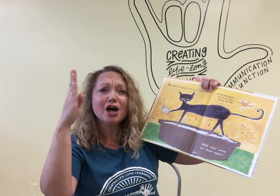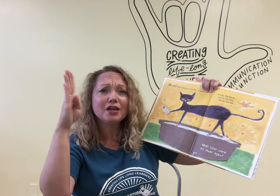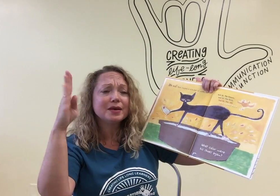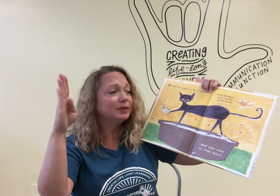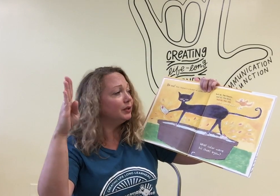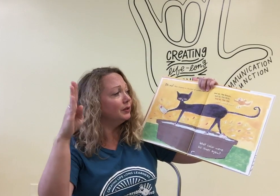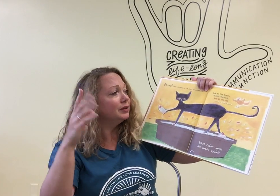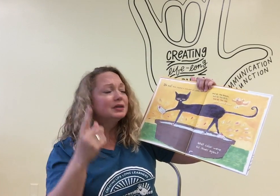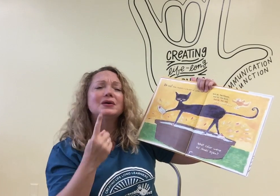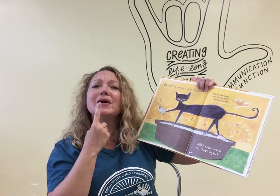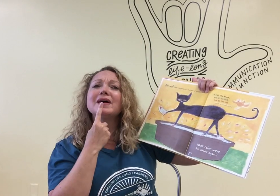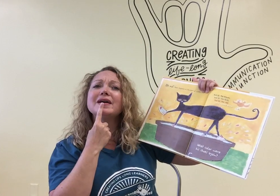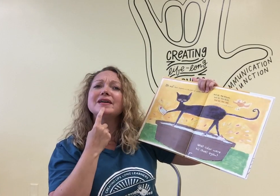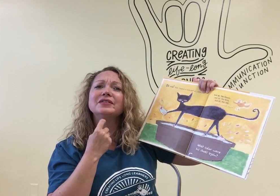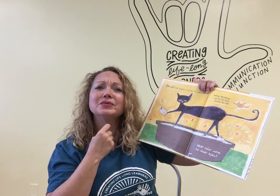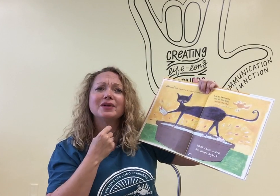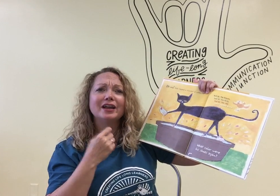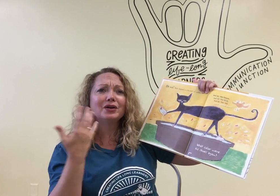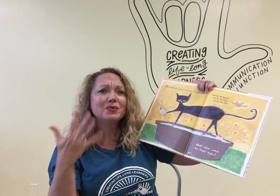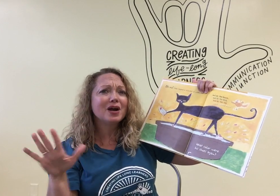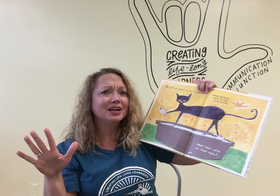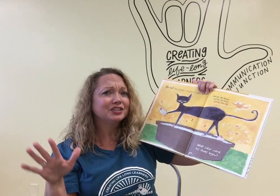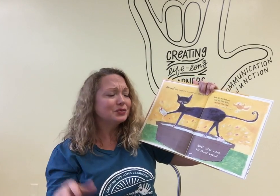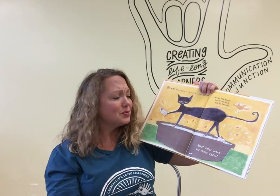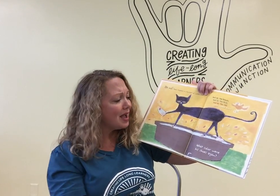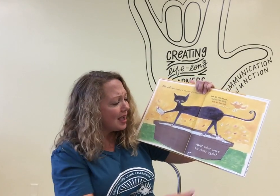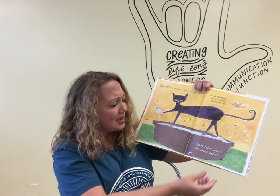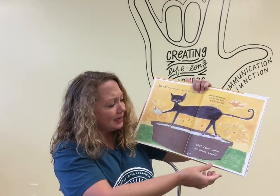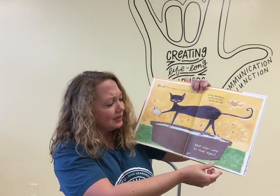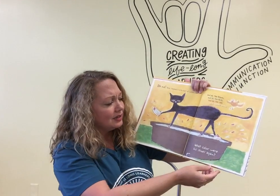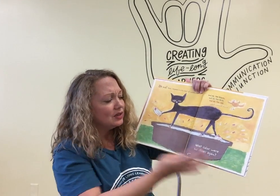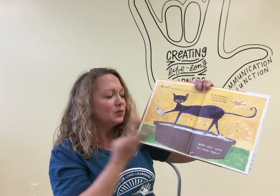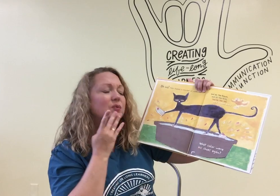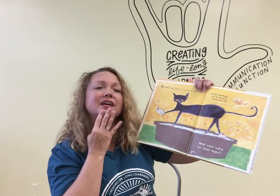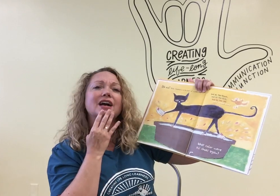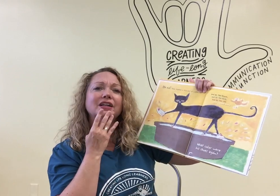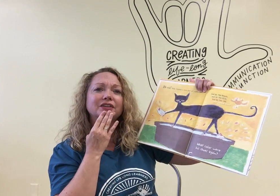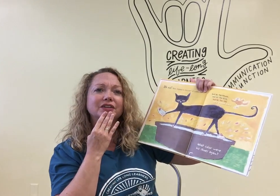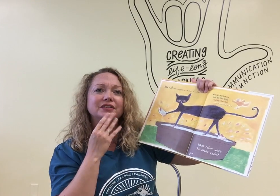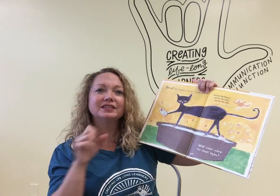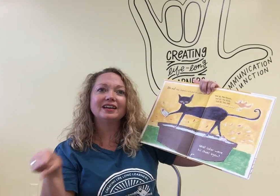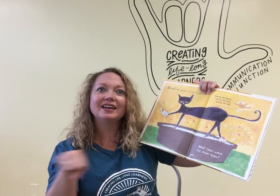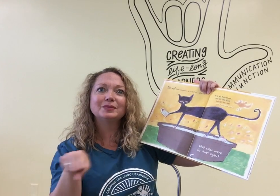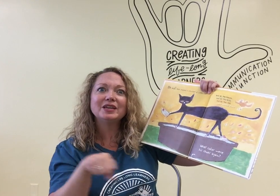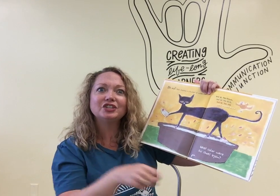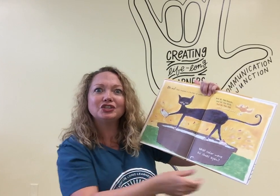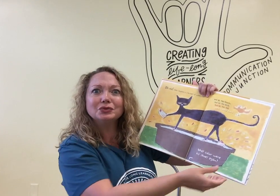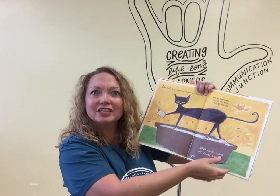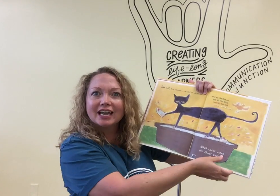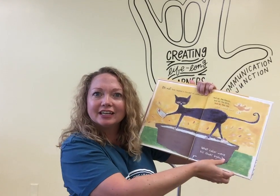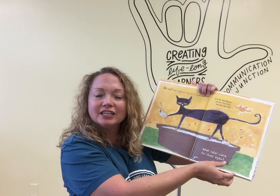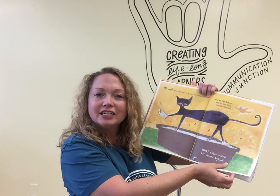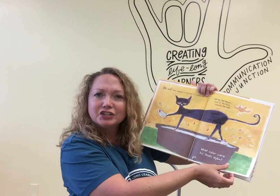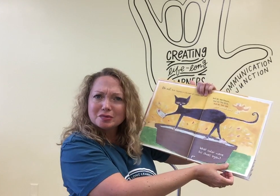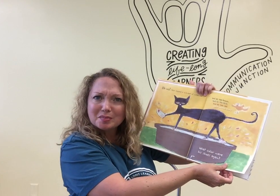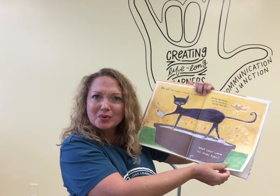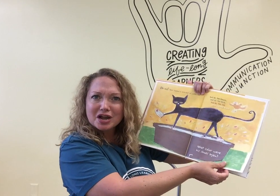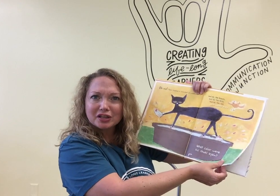all the blue, all the red are washed away. What colors is Pete's shoes again? Do you remember what color it